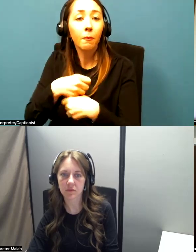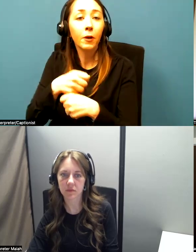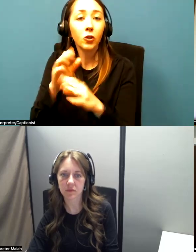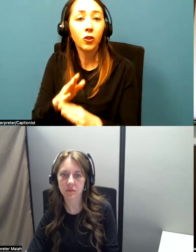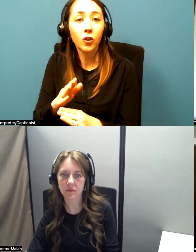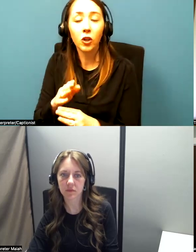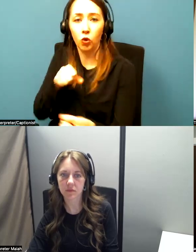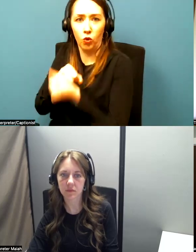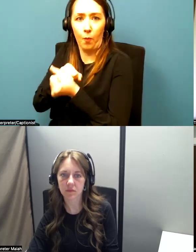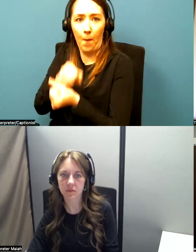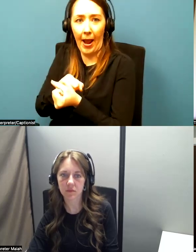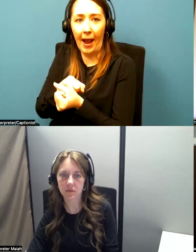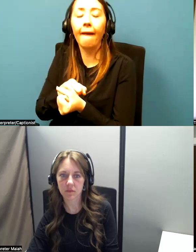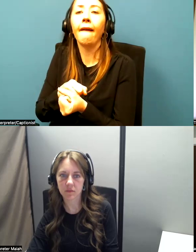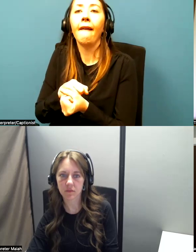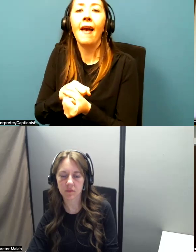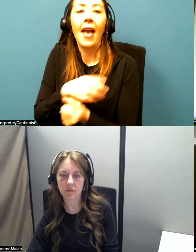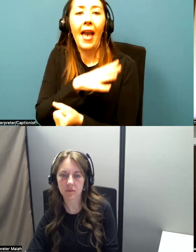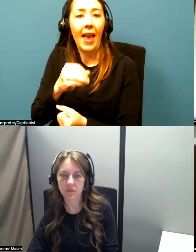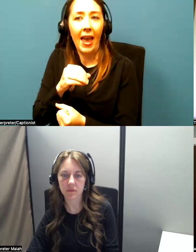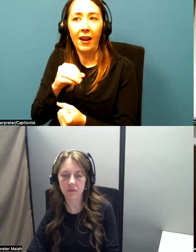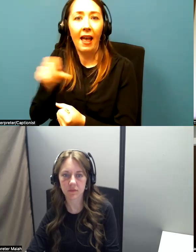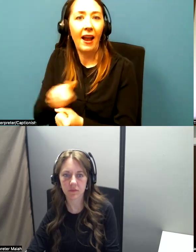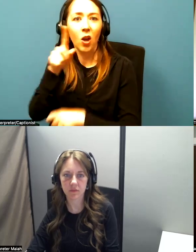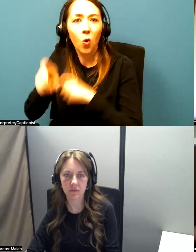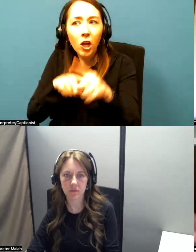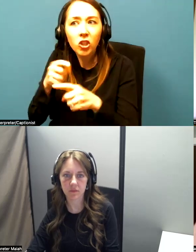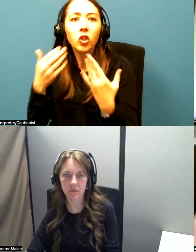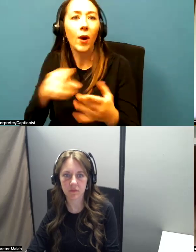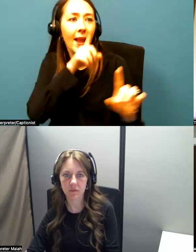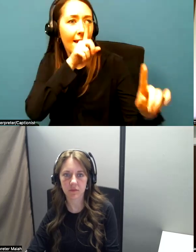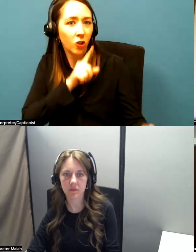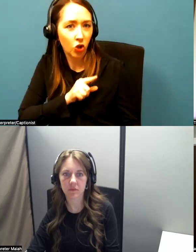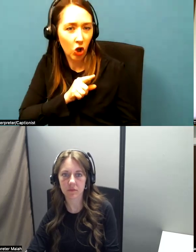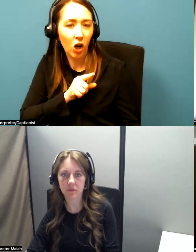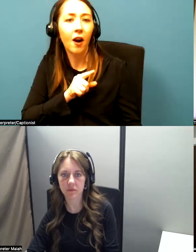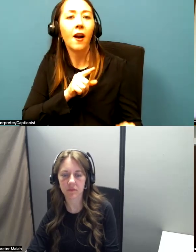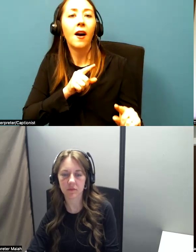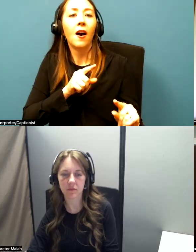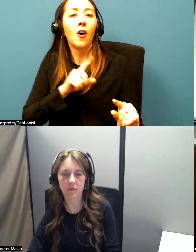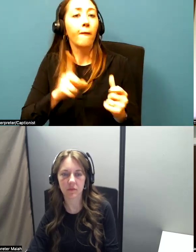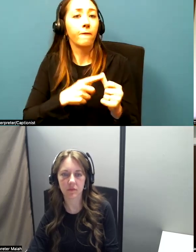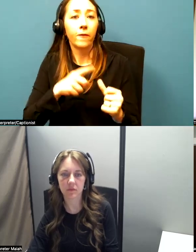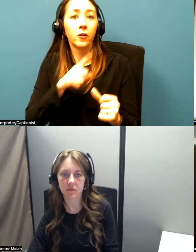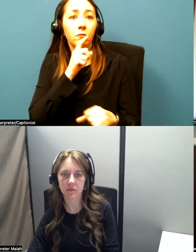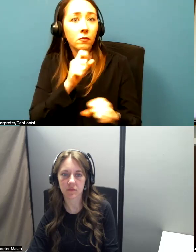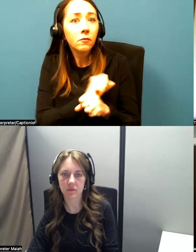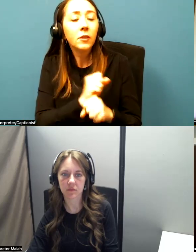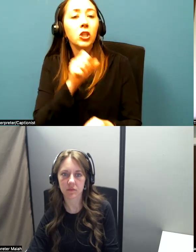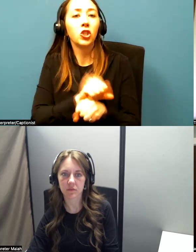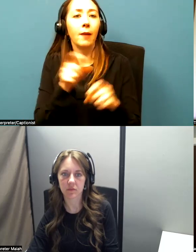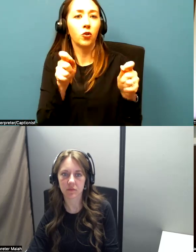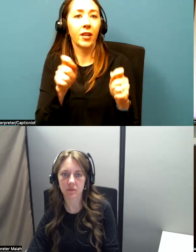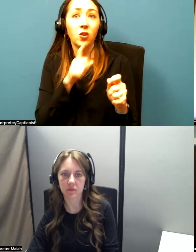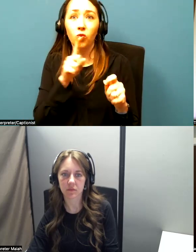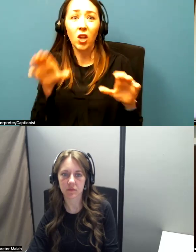back, and support her and answer questions for her first real job. So it's going really well.